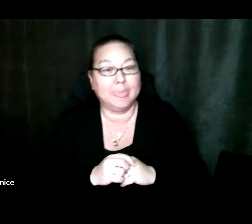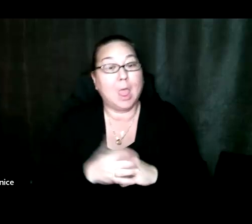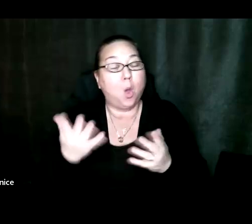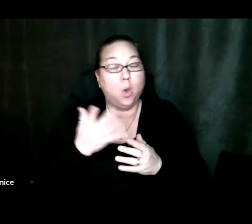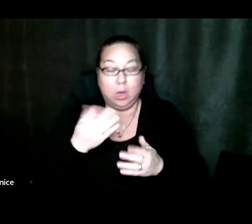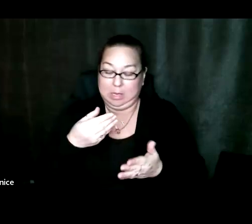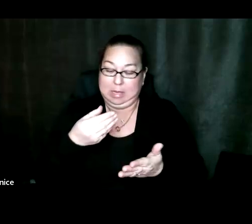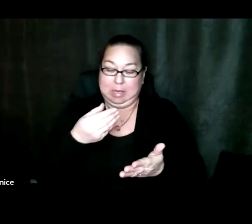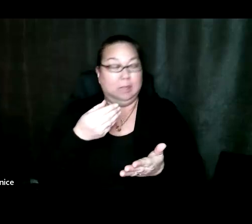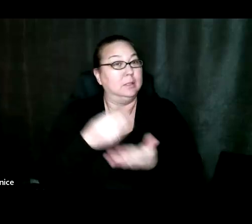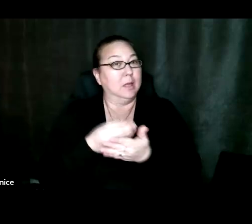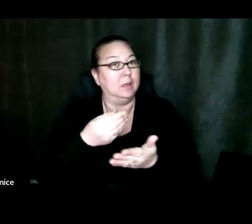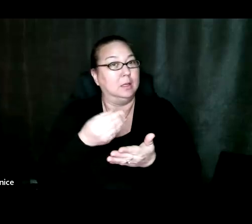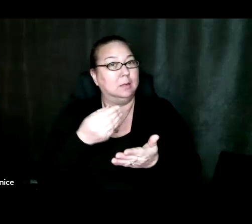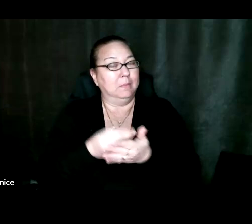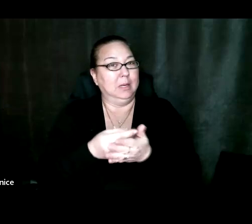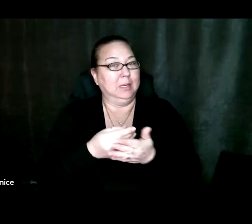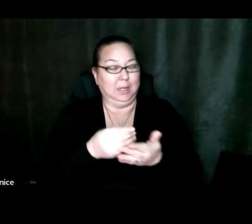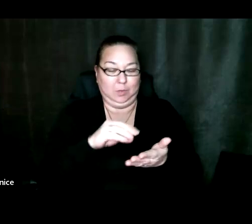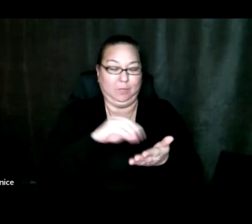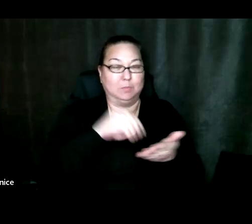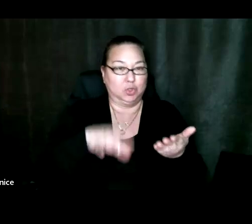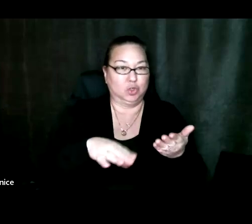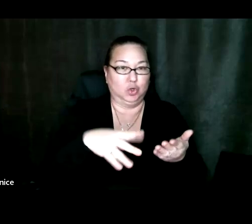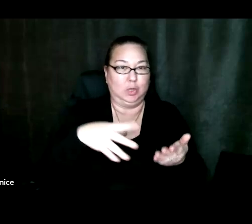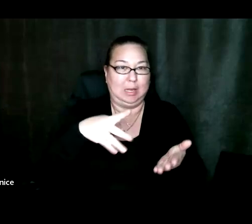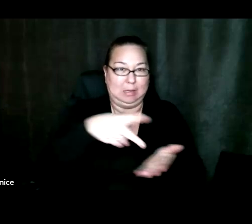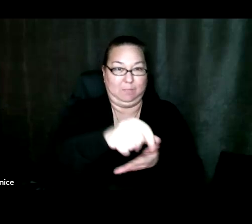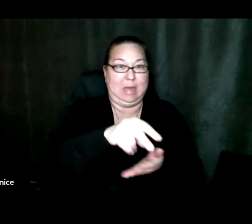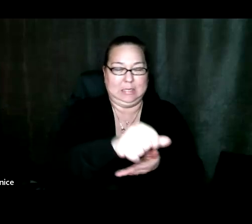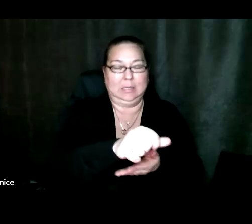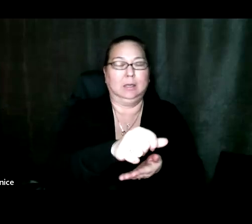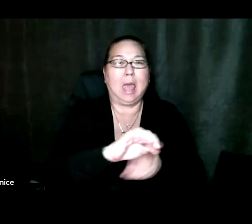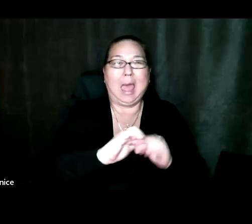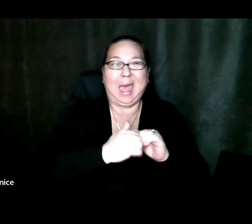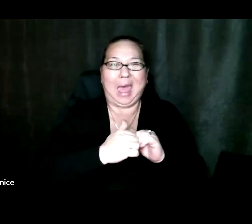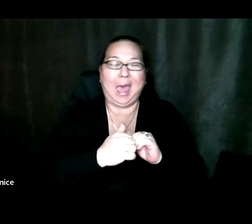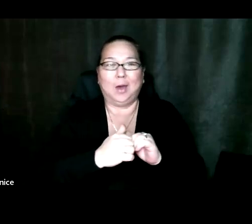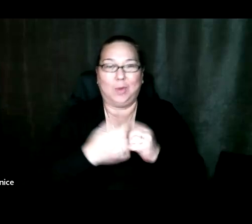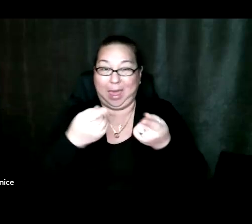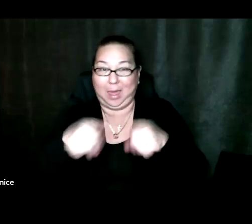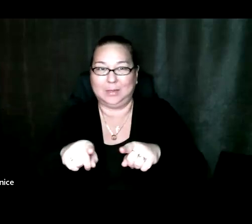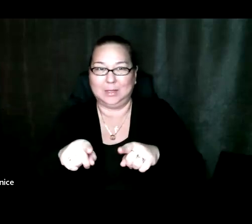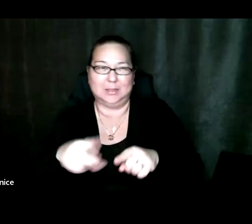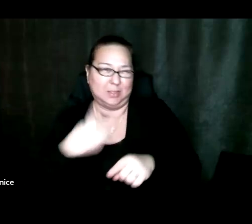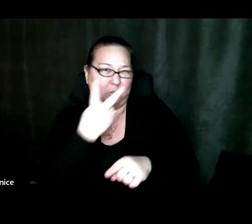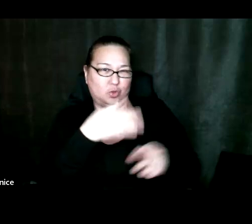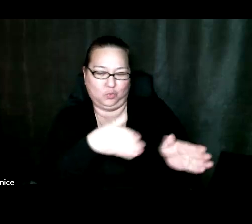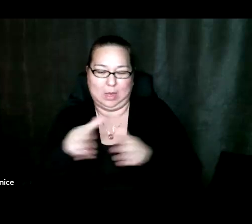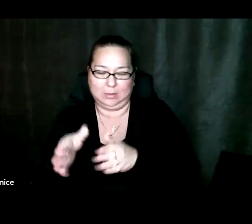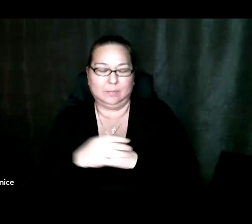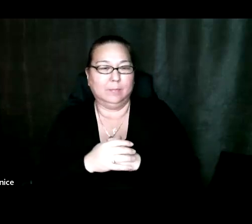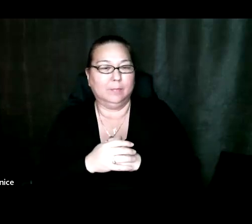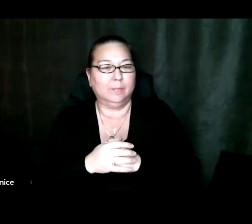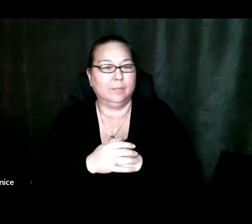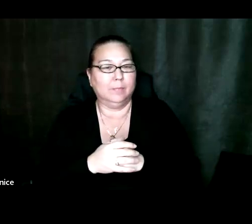really struggled with was twofold. First was, as class sizes decreased, dollar